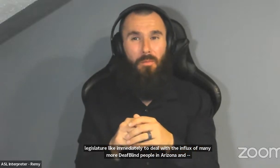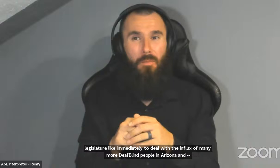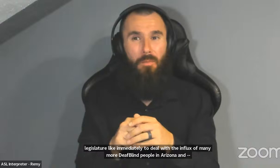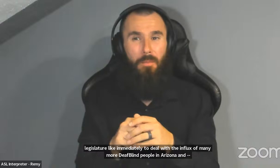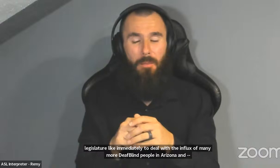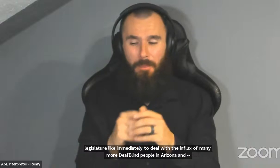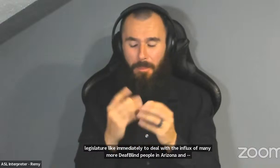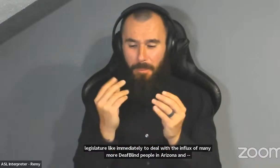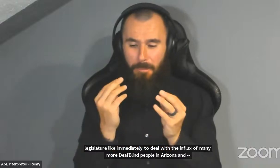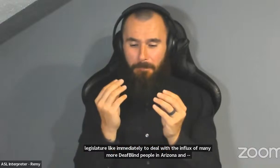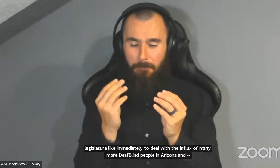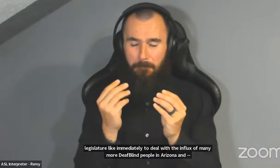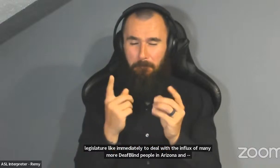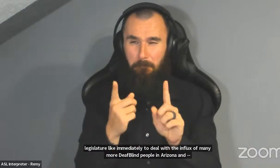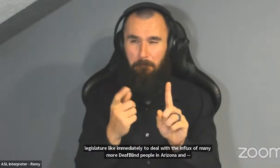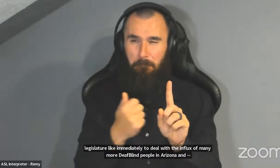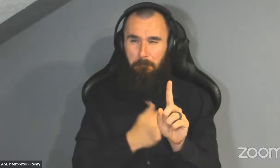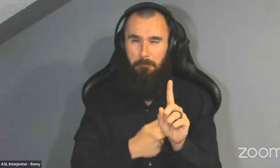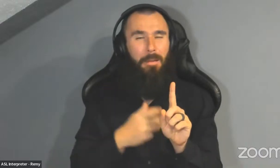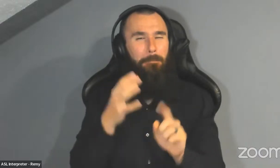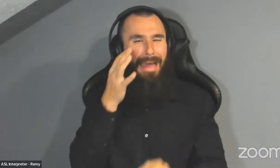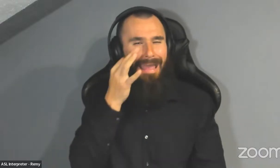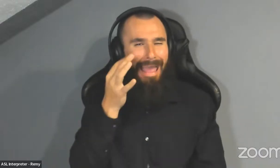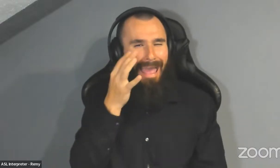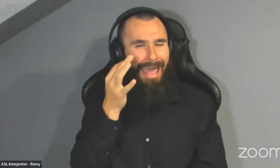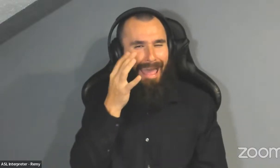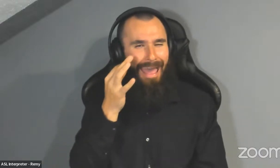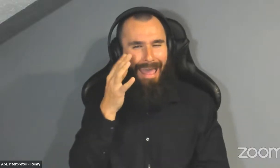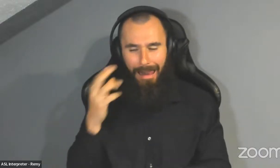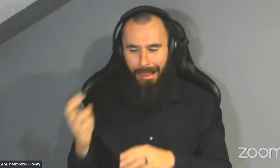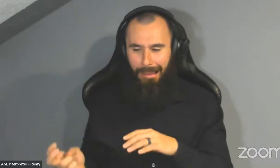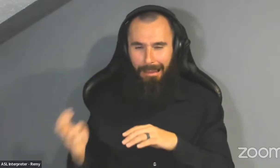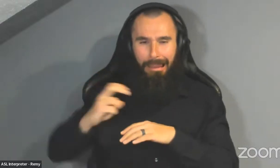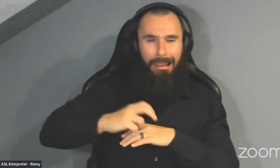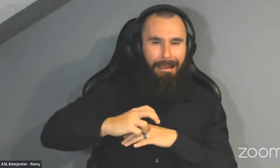just like my cat's in the way right now.